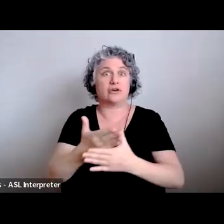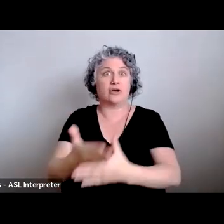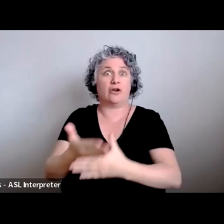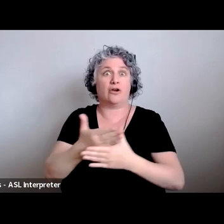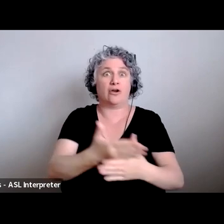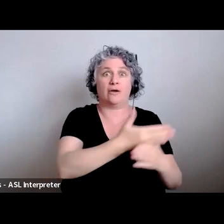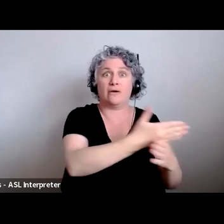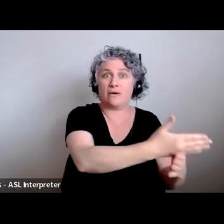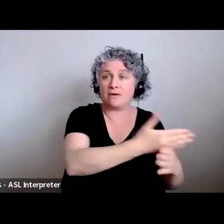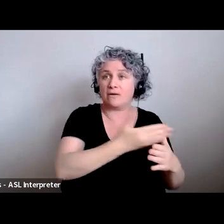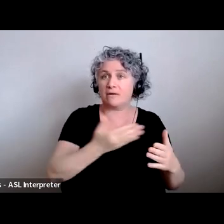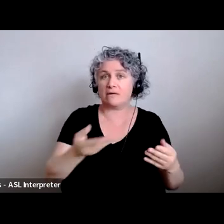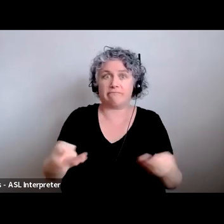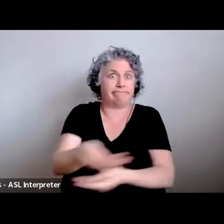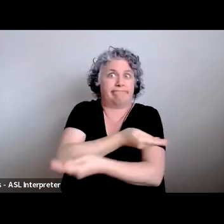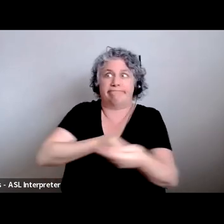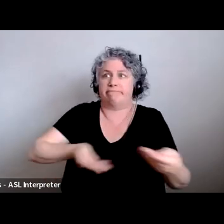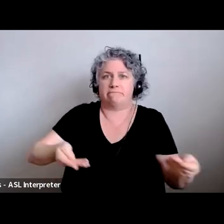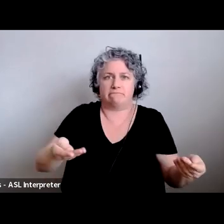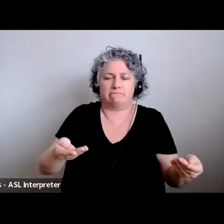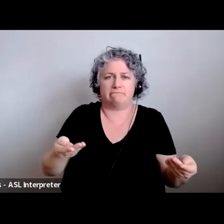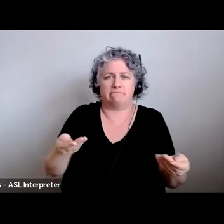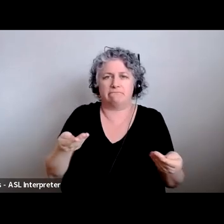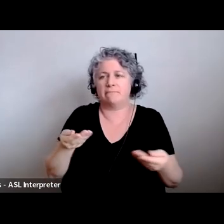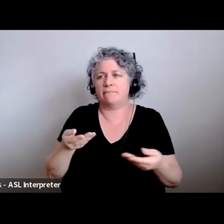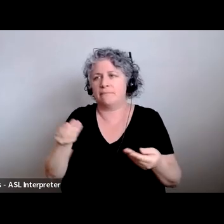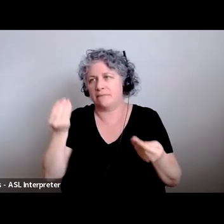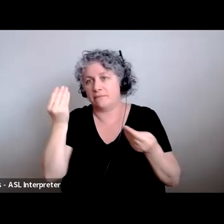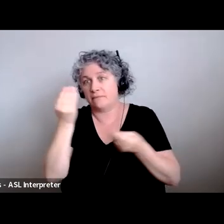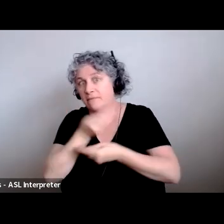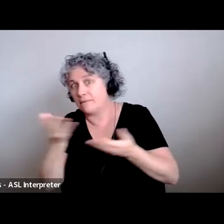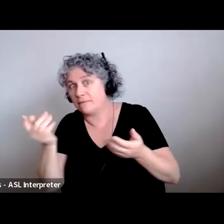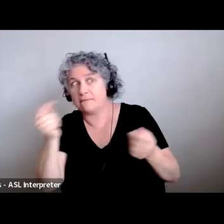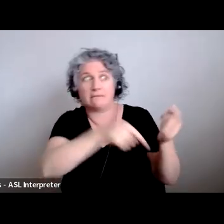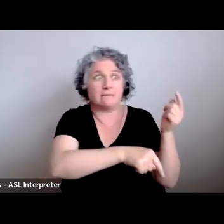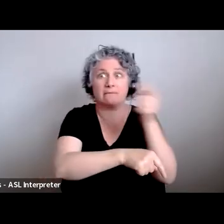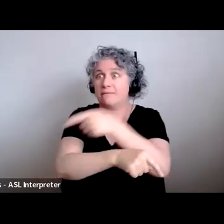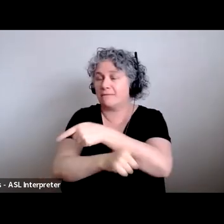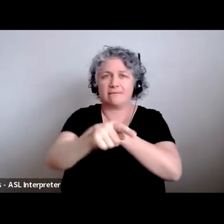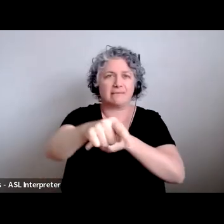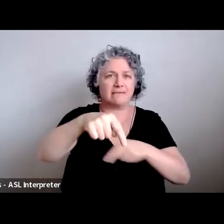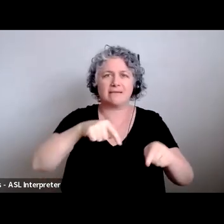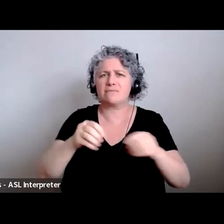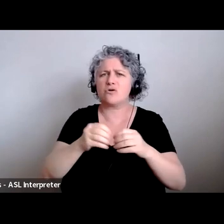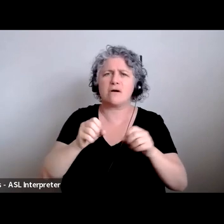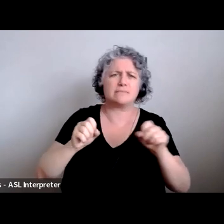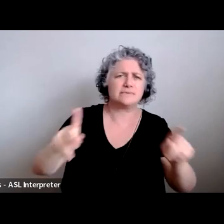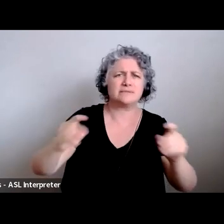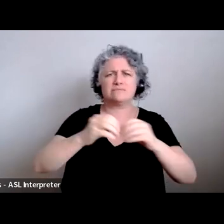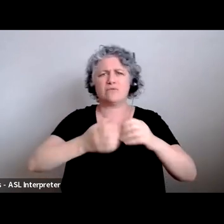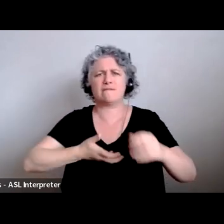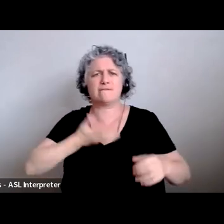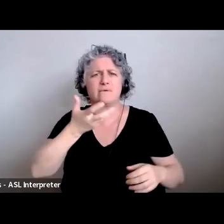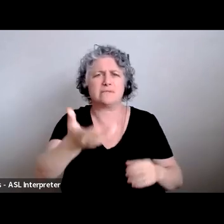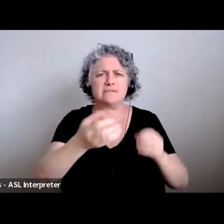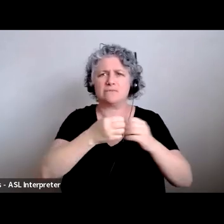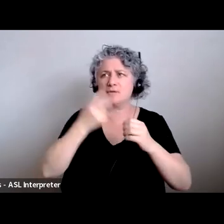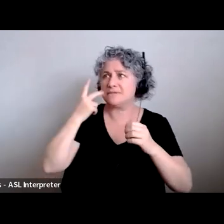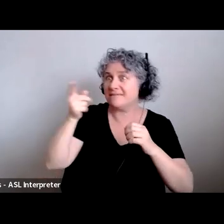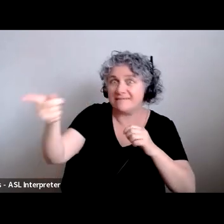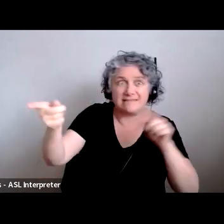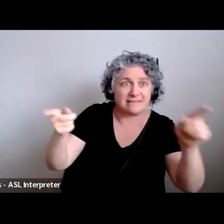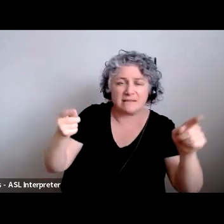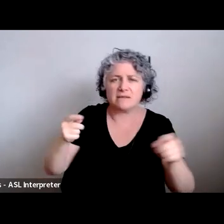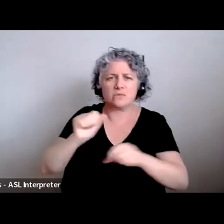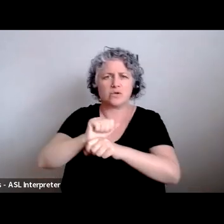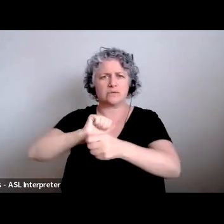to really just create more opportunity for more voices, more ways of working together? I think